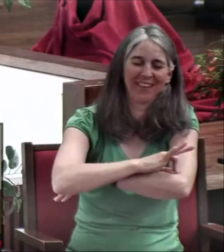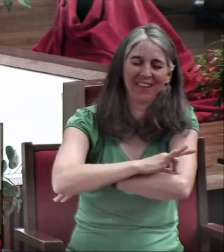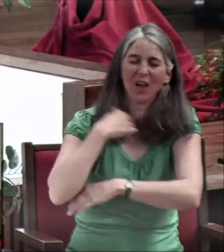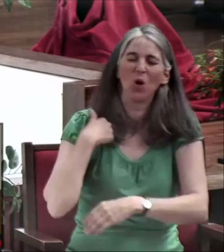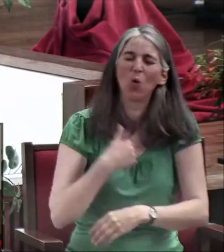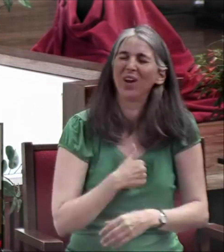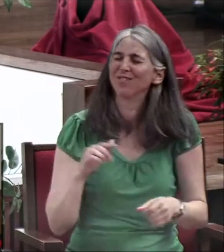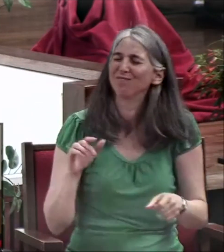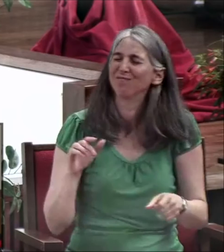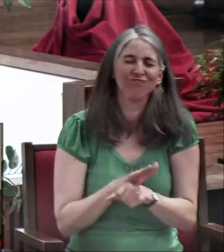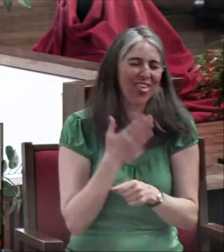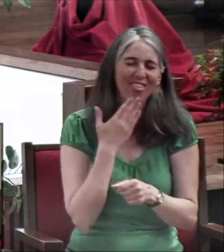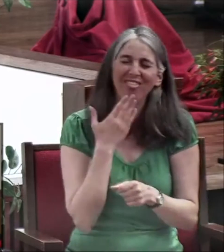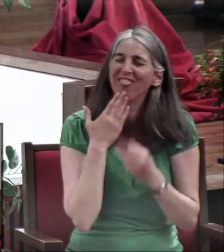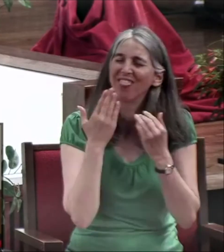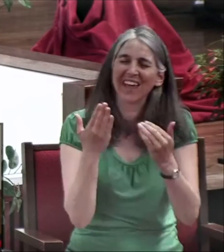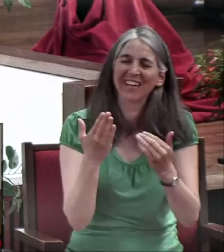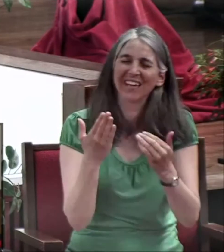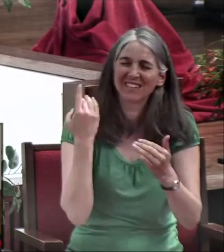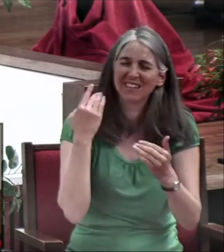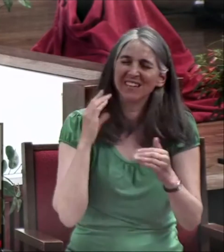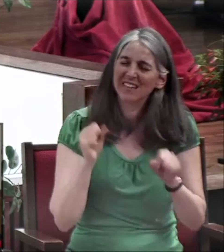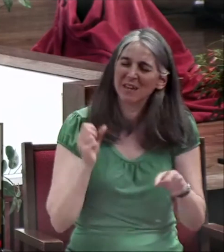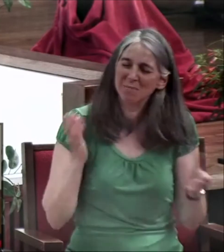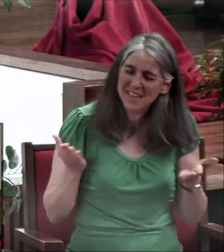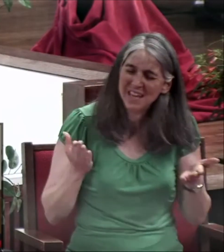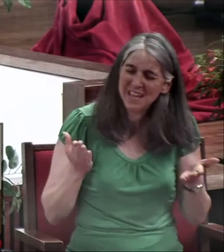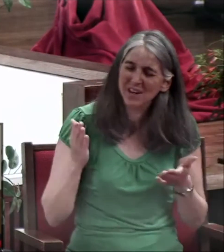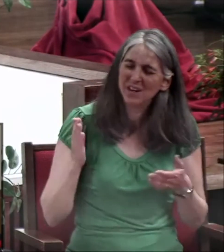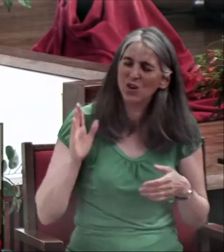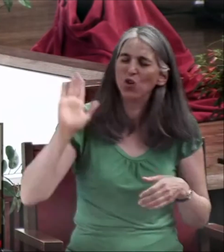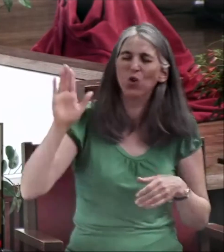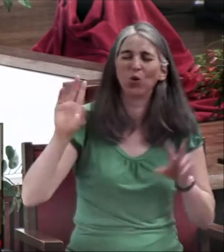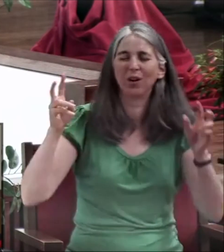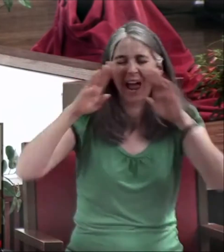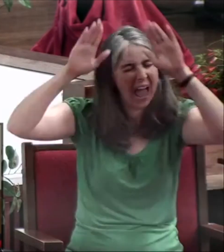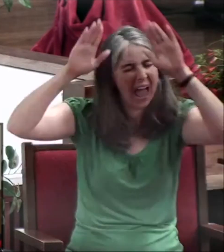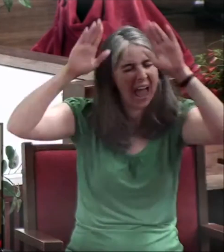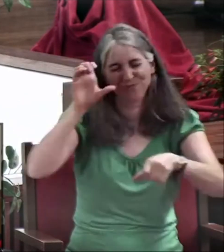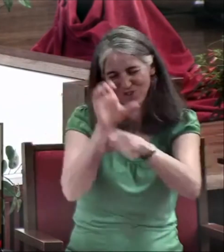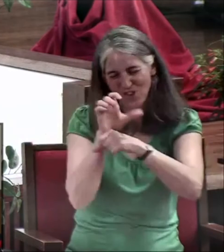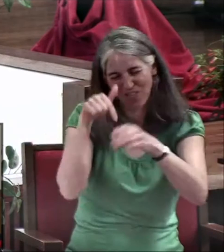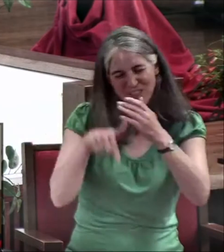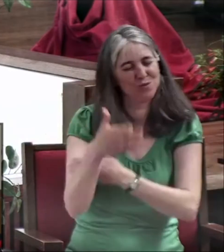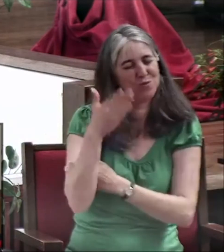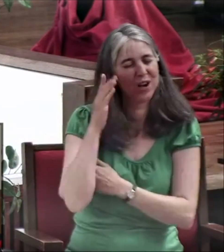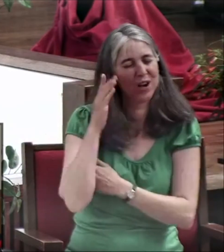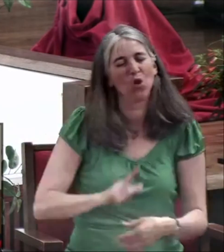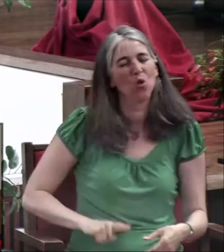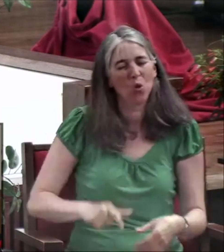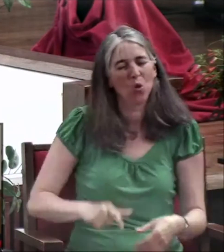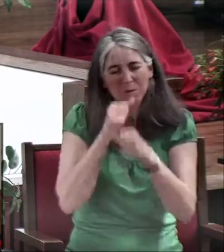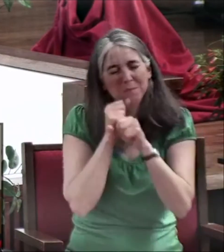so thankful that we can be here in your house this morning. Lord, blessed be